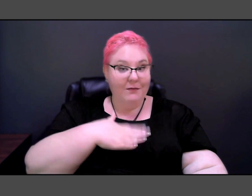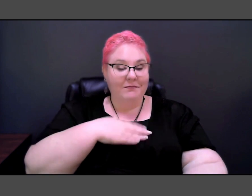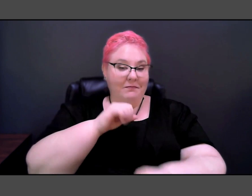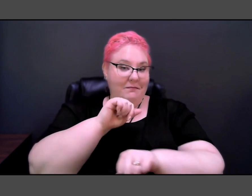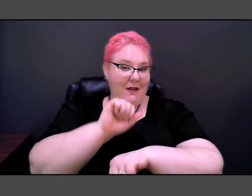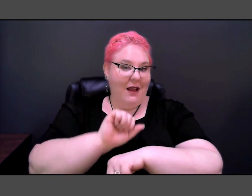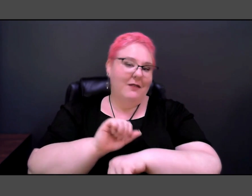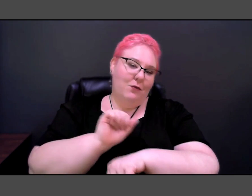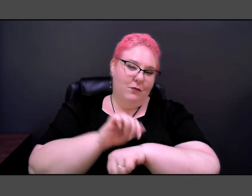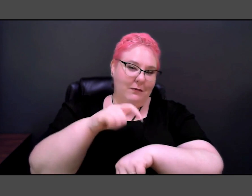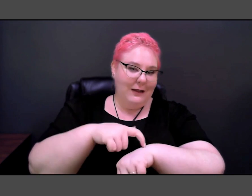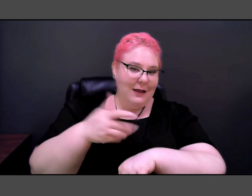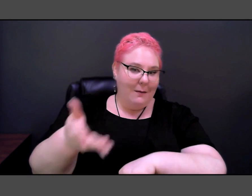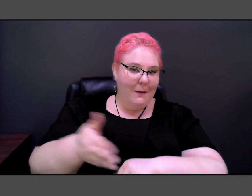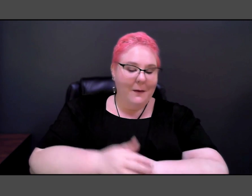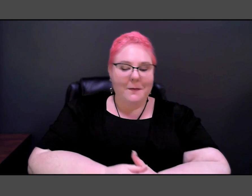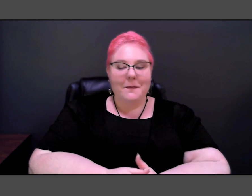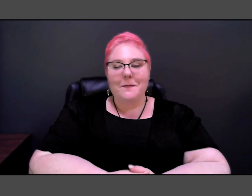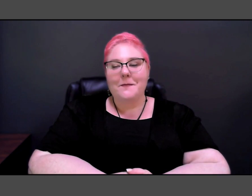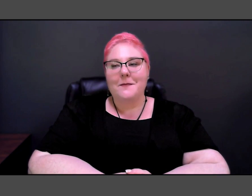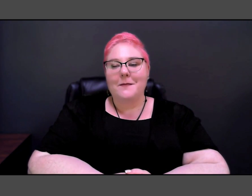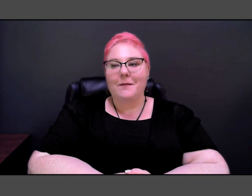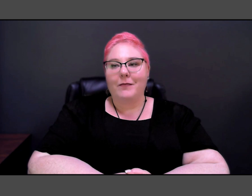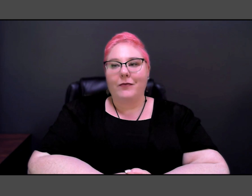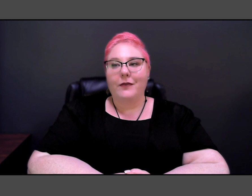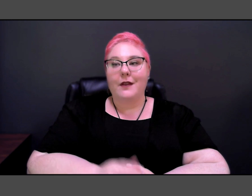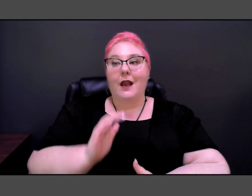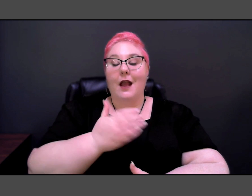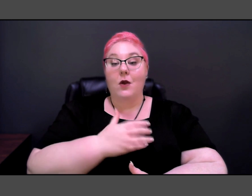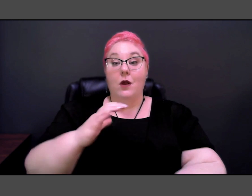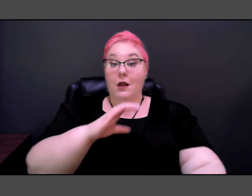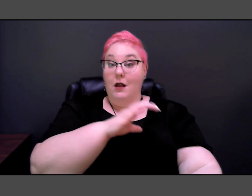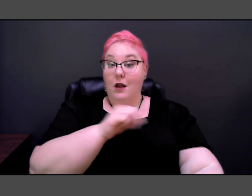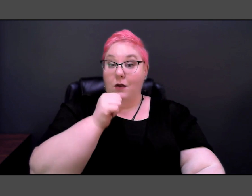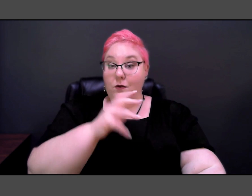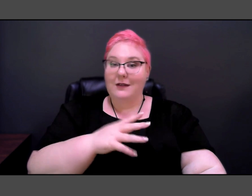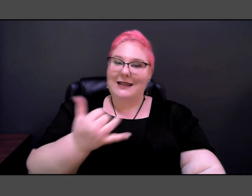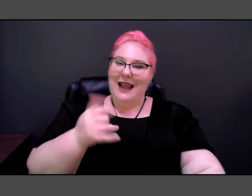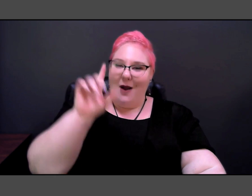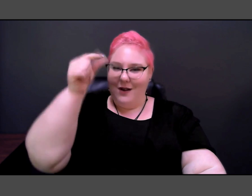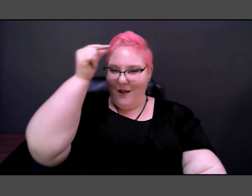our Congresswoman, who is now our governor, decided to